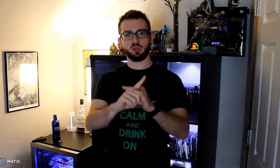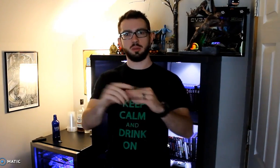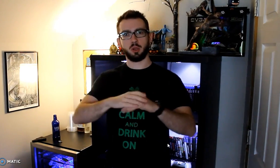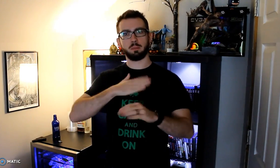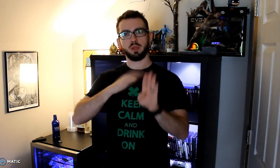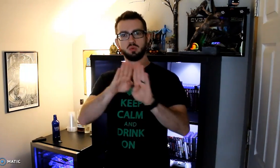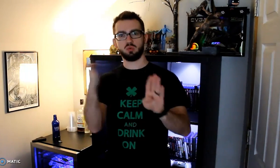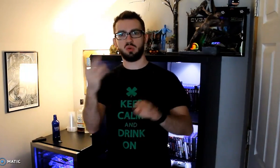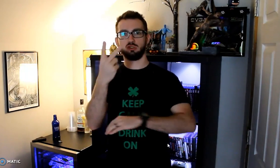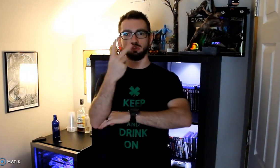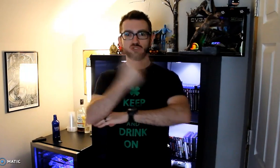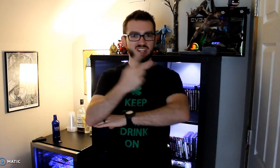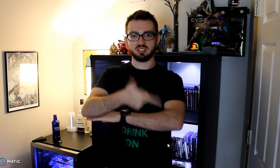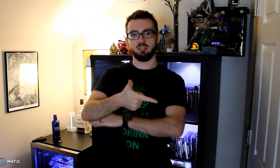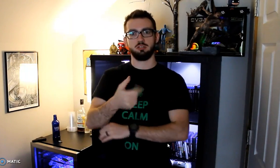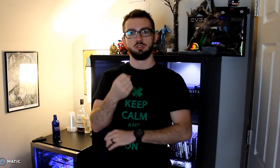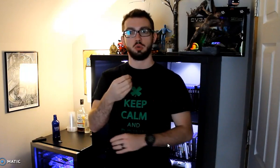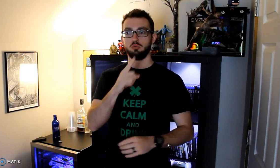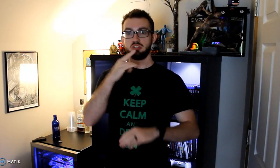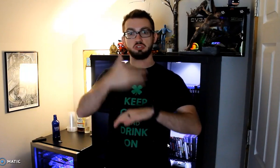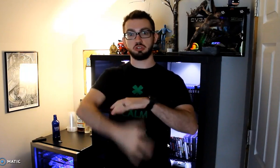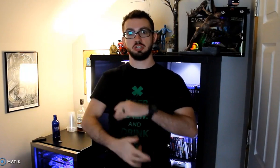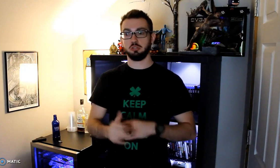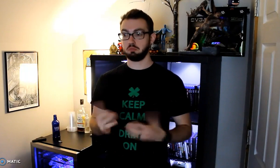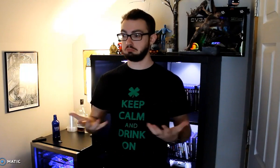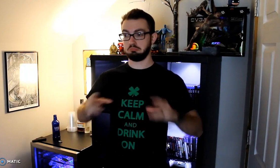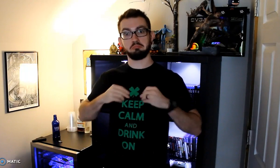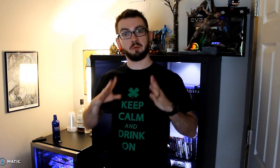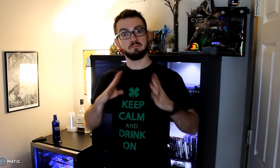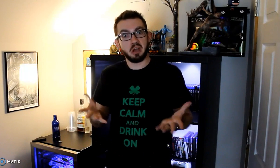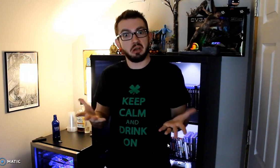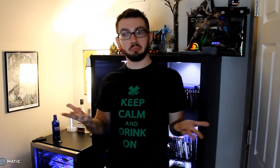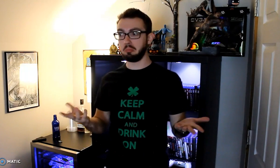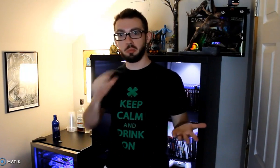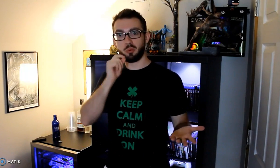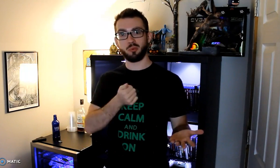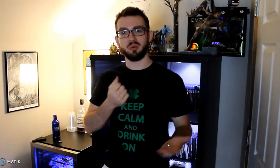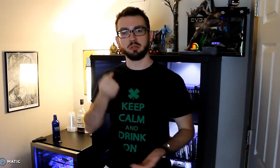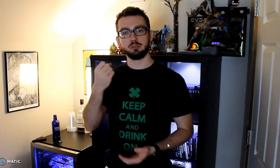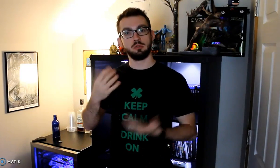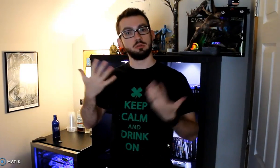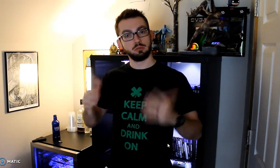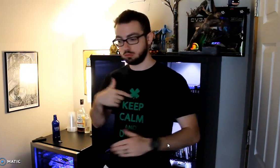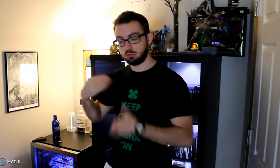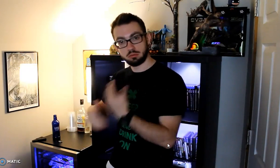heavy package. I was surprised that it showed up so early, and I thought, okay,